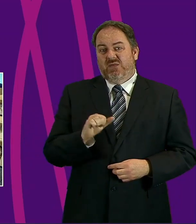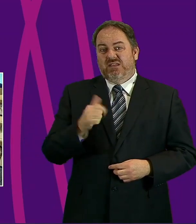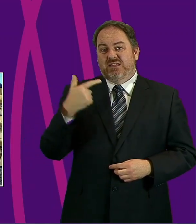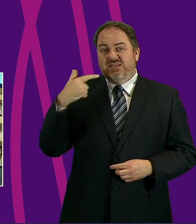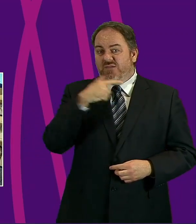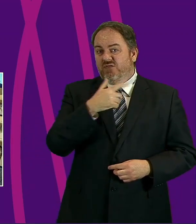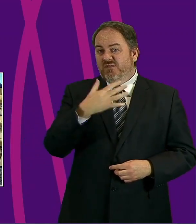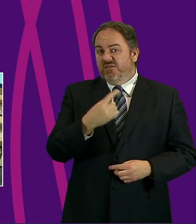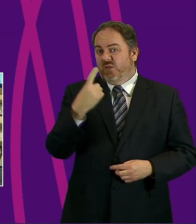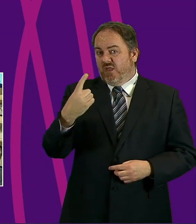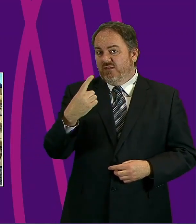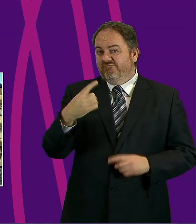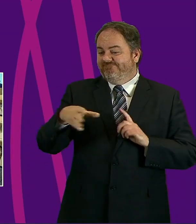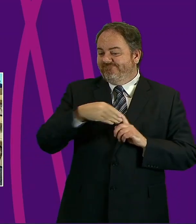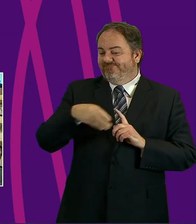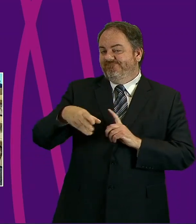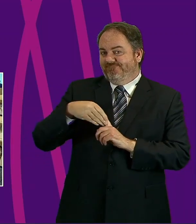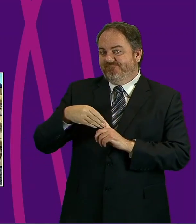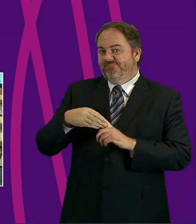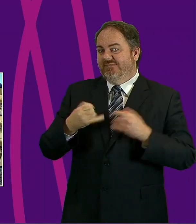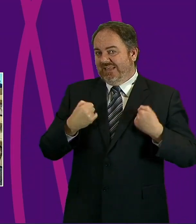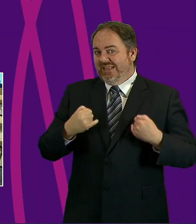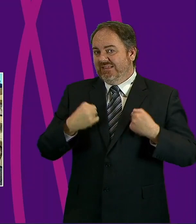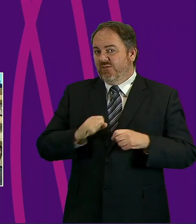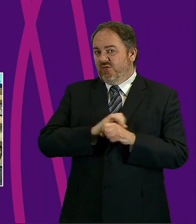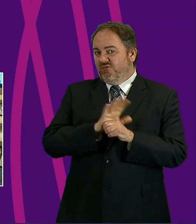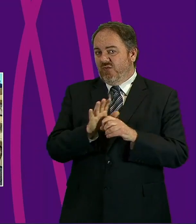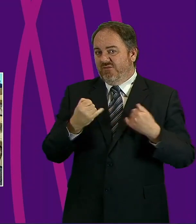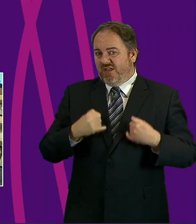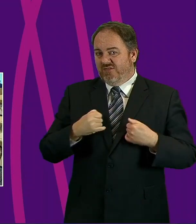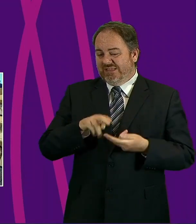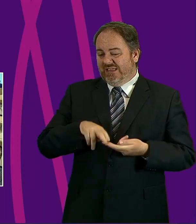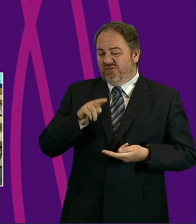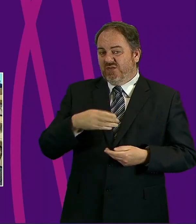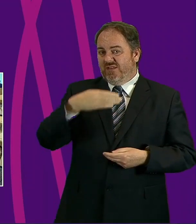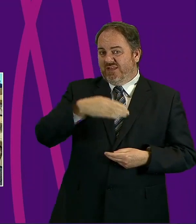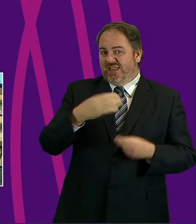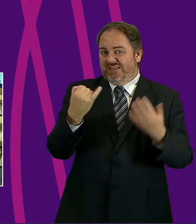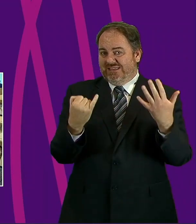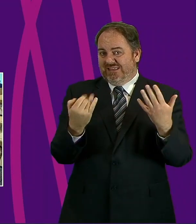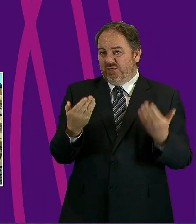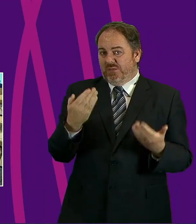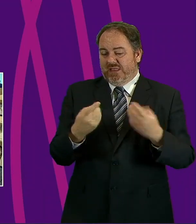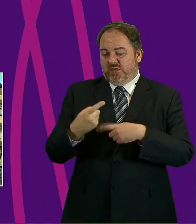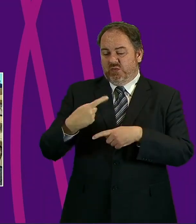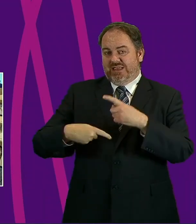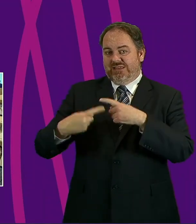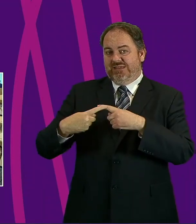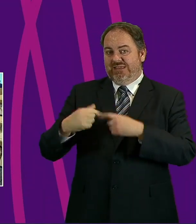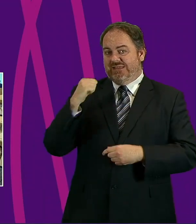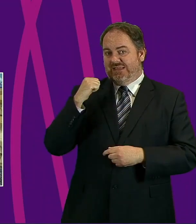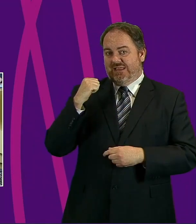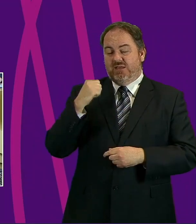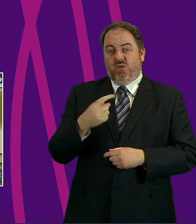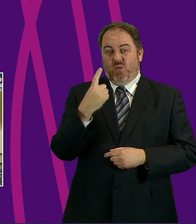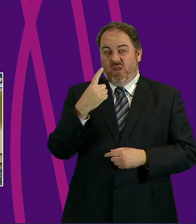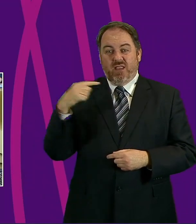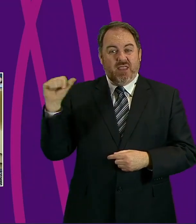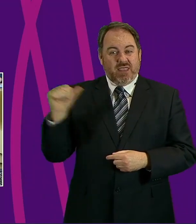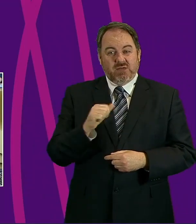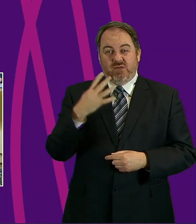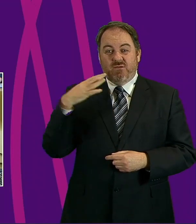14,751 positive cases confirmed, which is an increase of 96 from yesterday. A total of